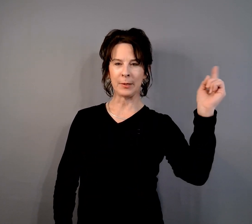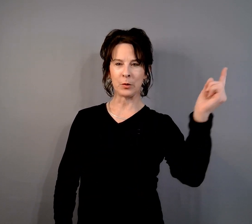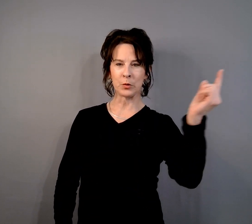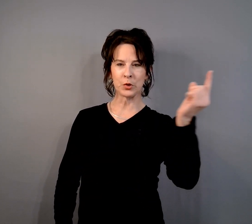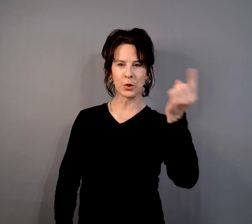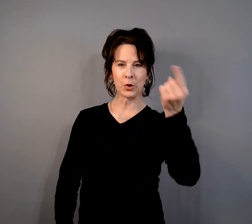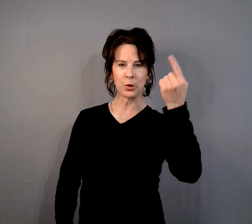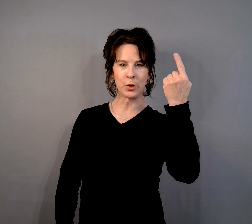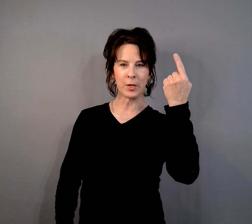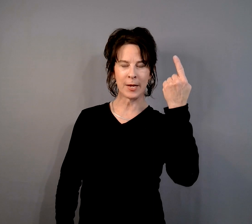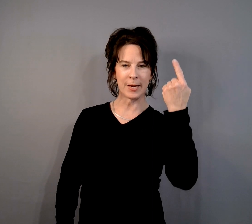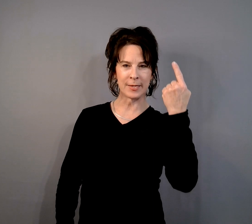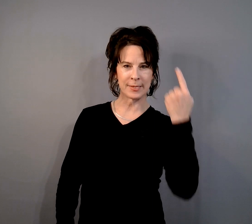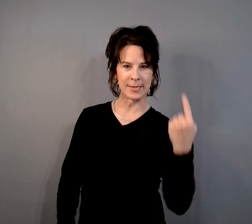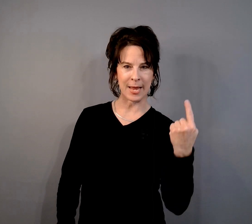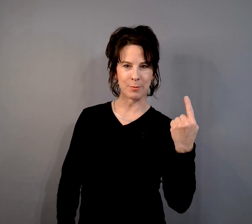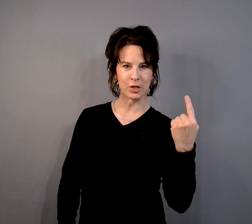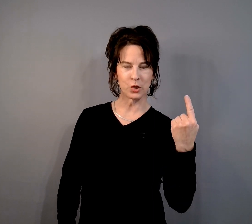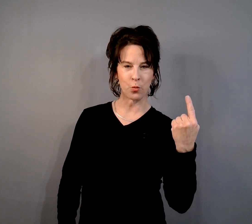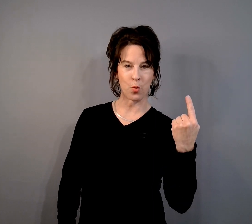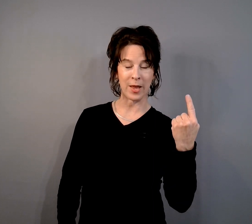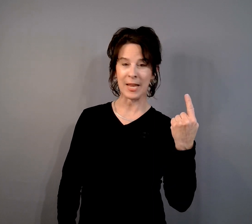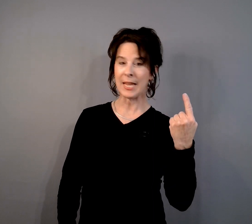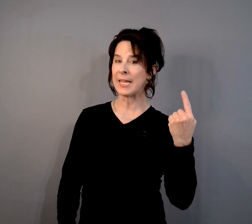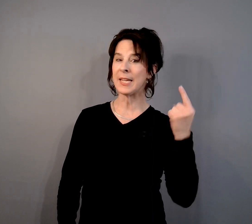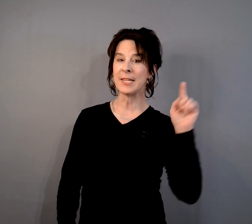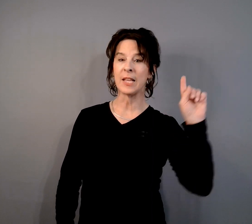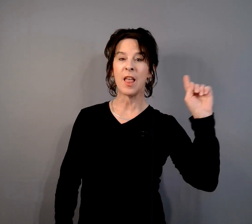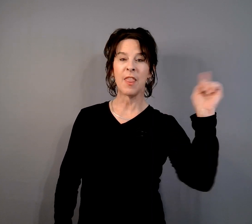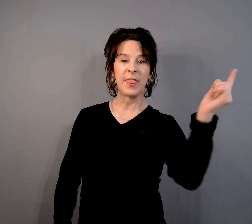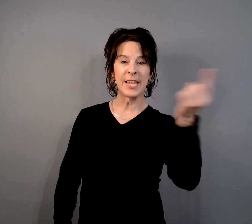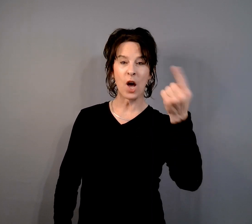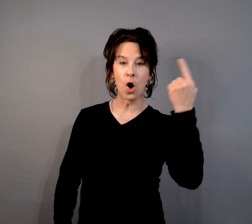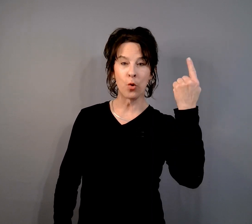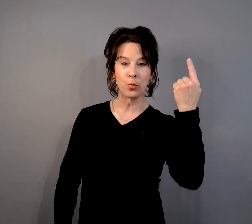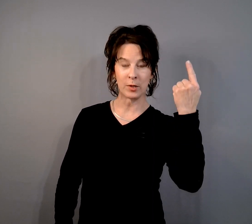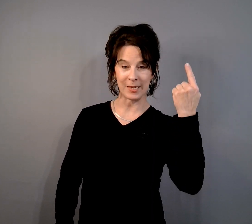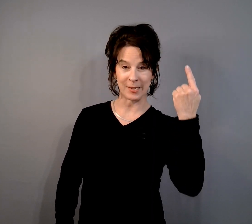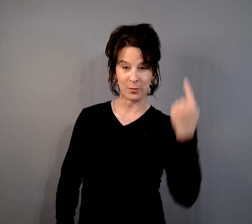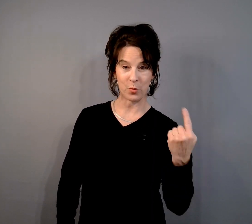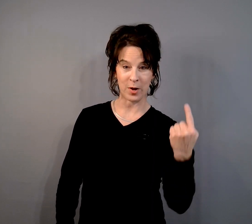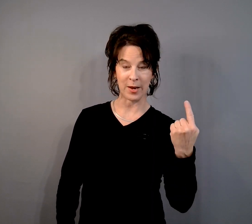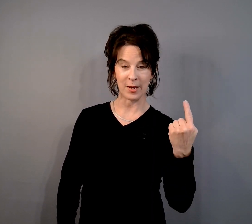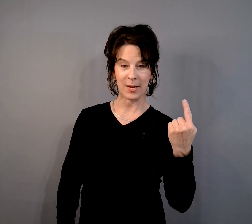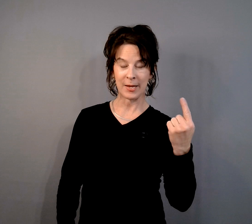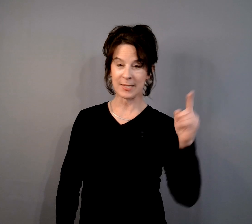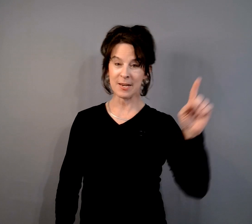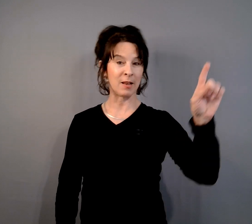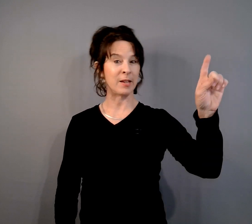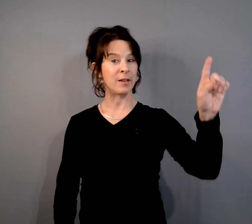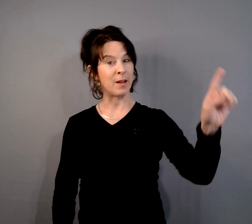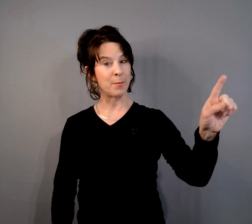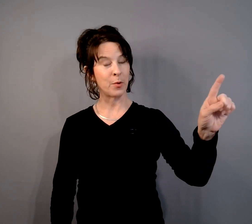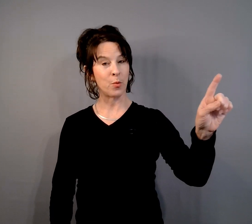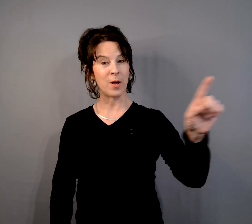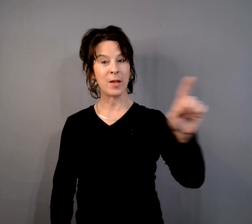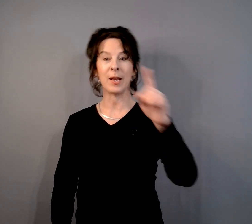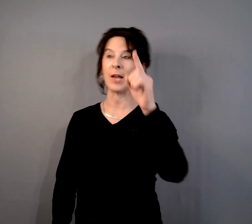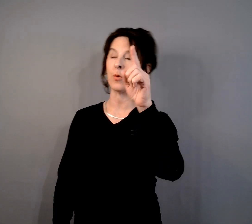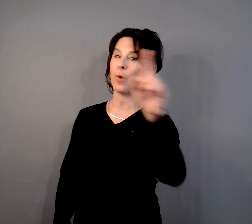little circle and establish one. He is the only one. He's not like number one, like one